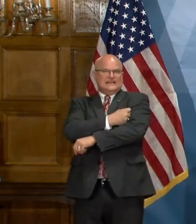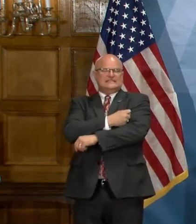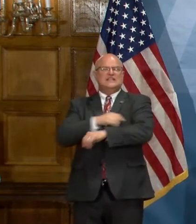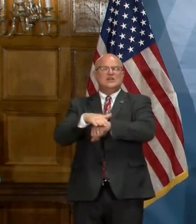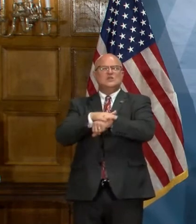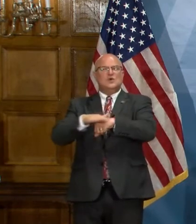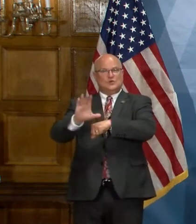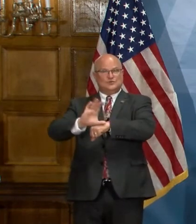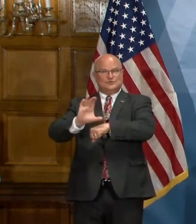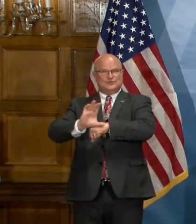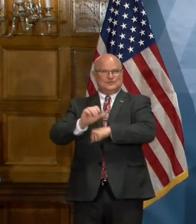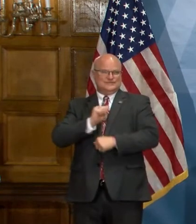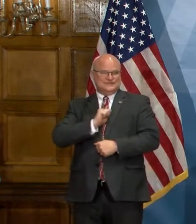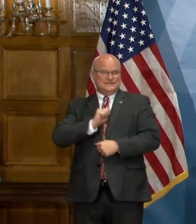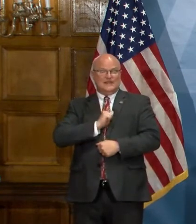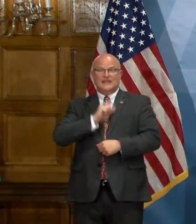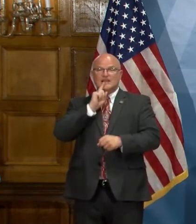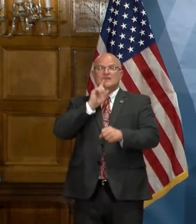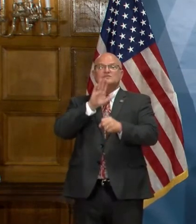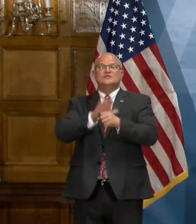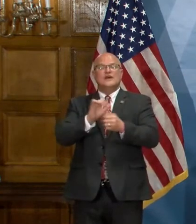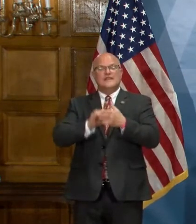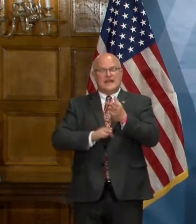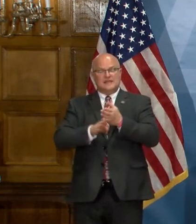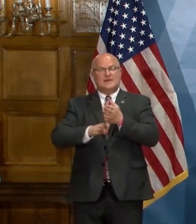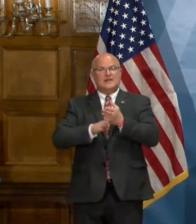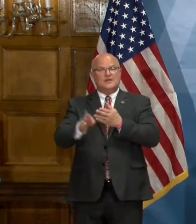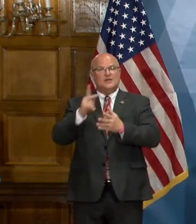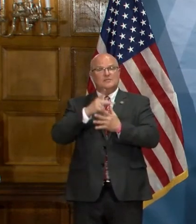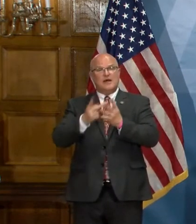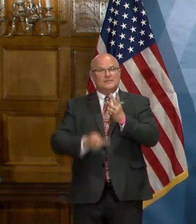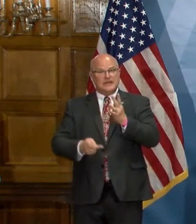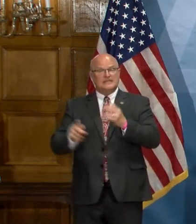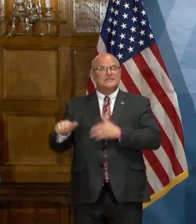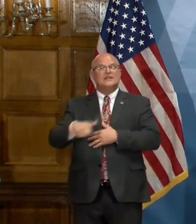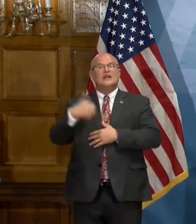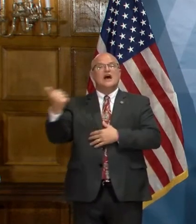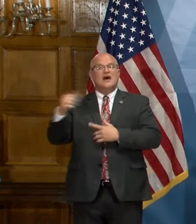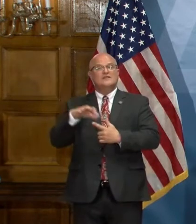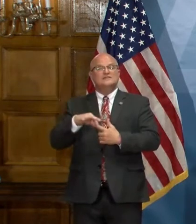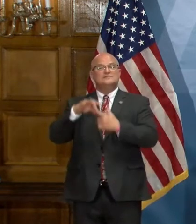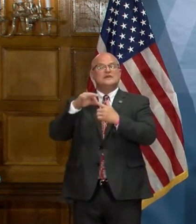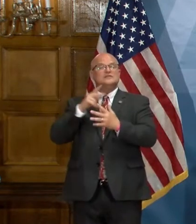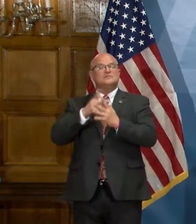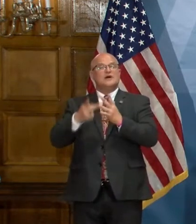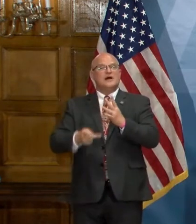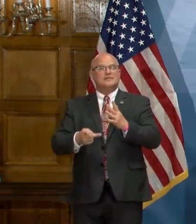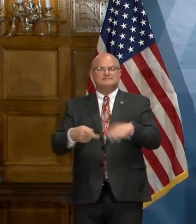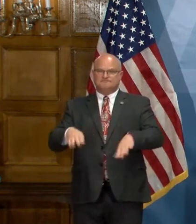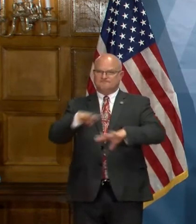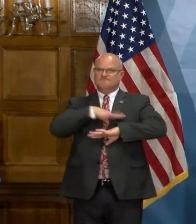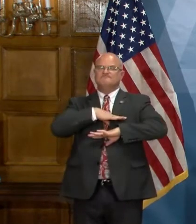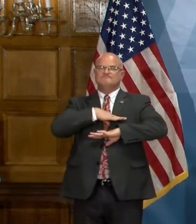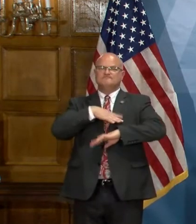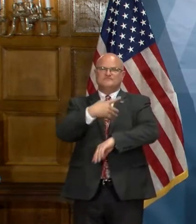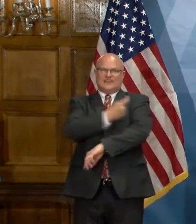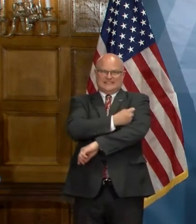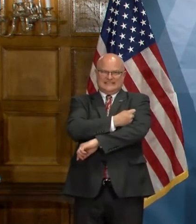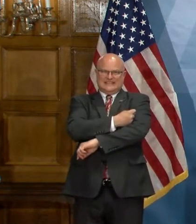at a local church, ensuring that the minority population and other special populations are being